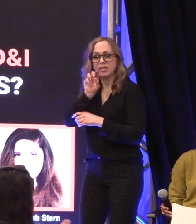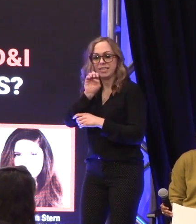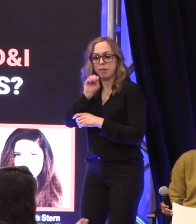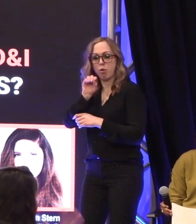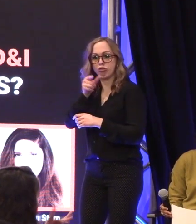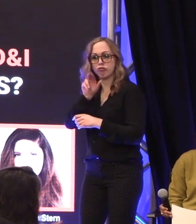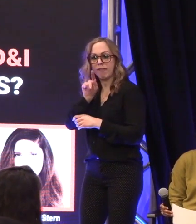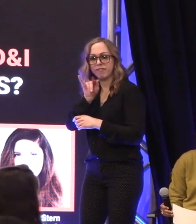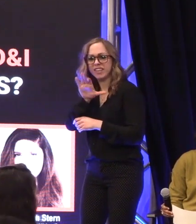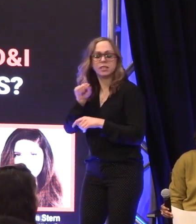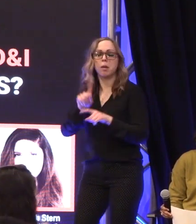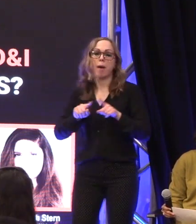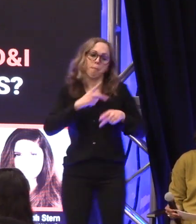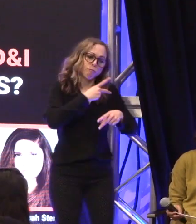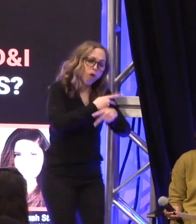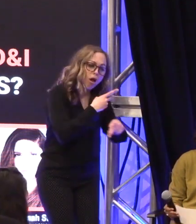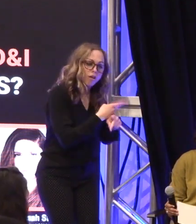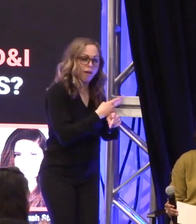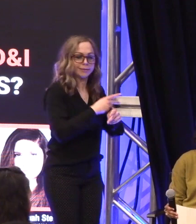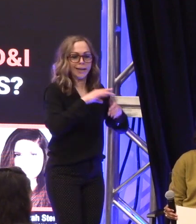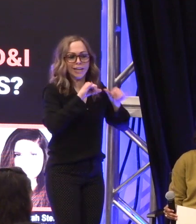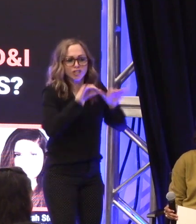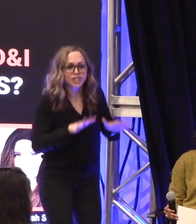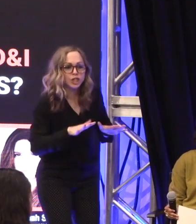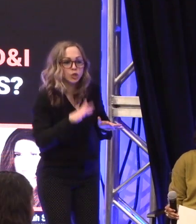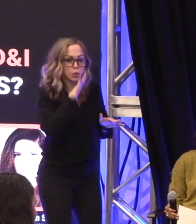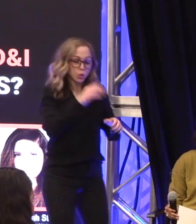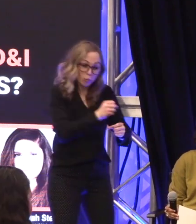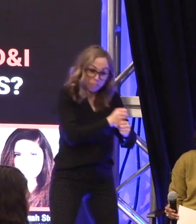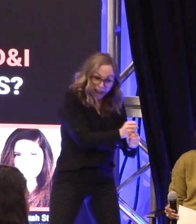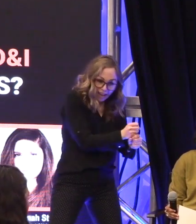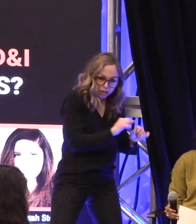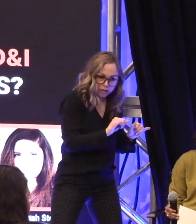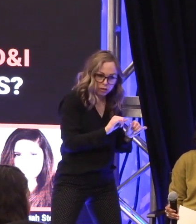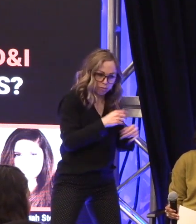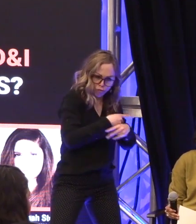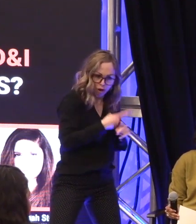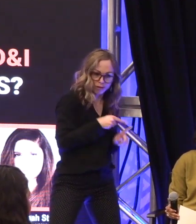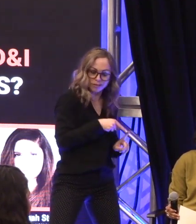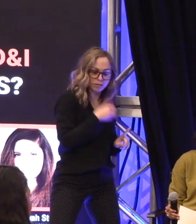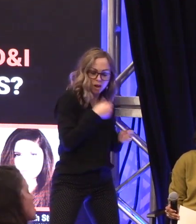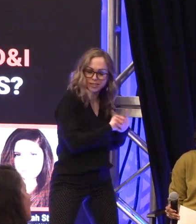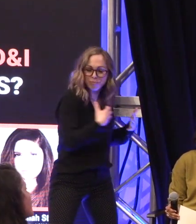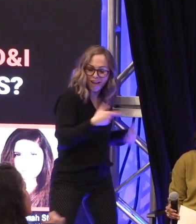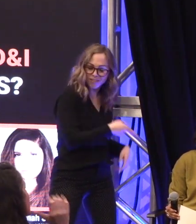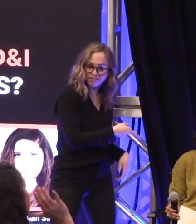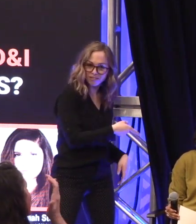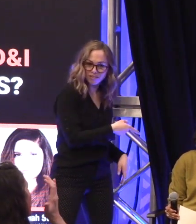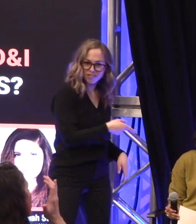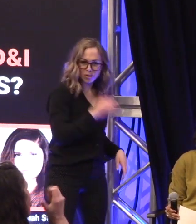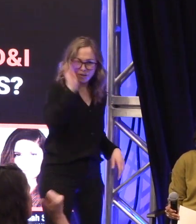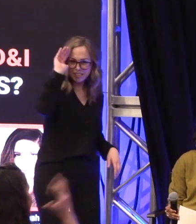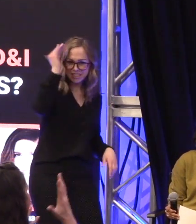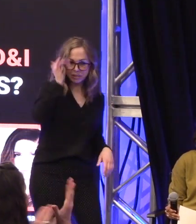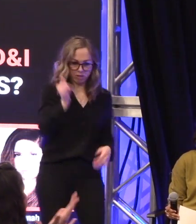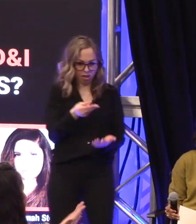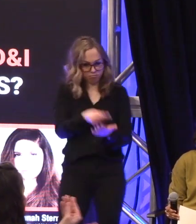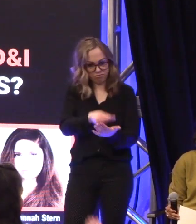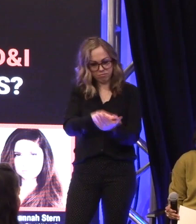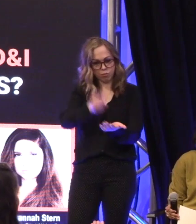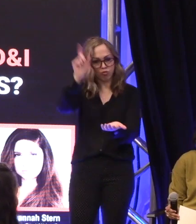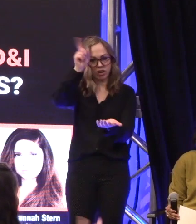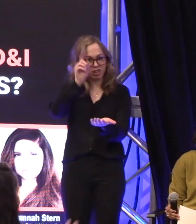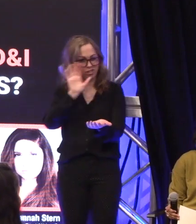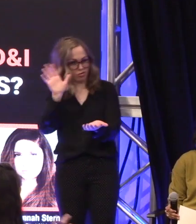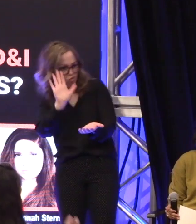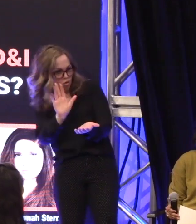not the product engineers that are making those products. And there doesn't appear to be a great deal of financial investment in